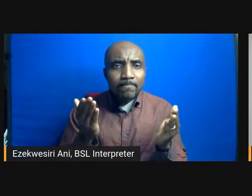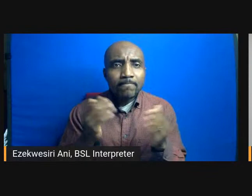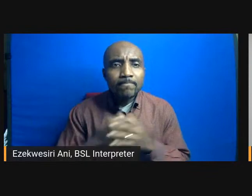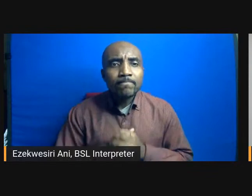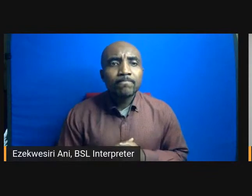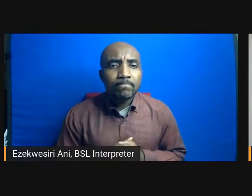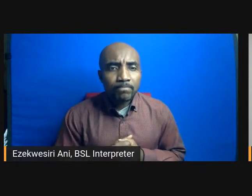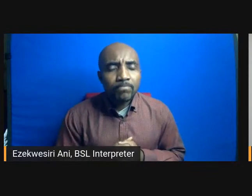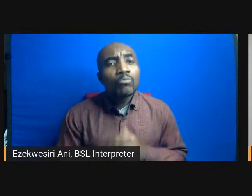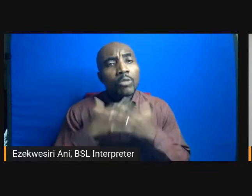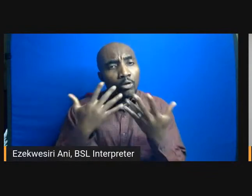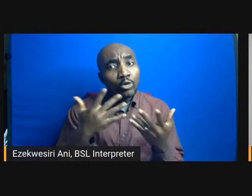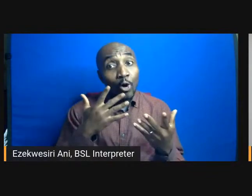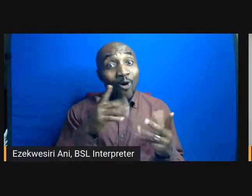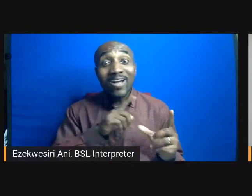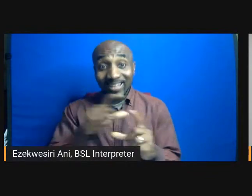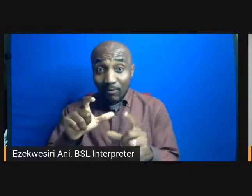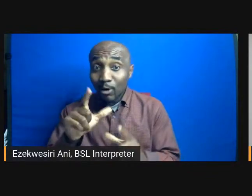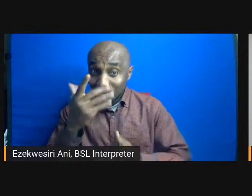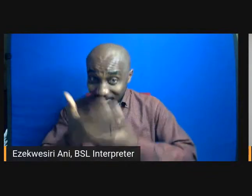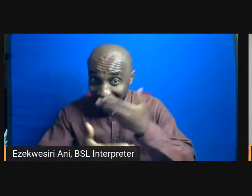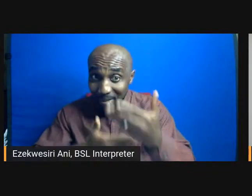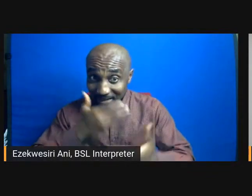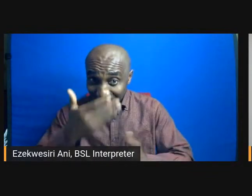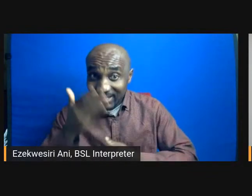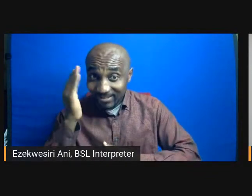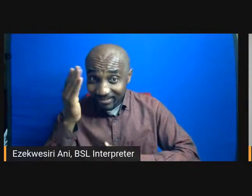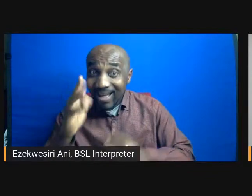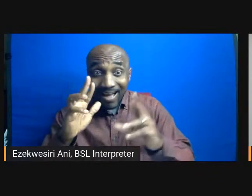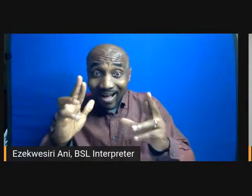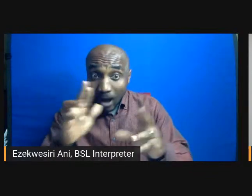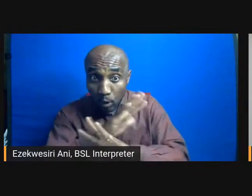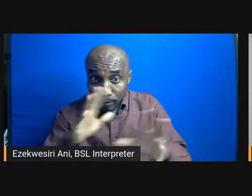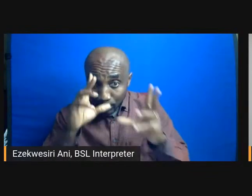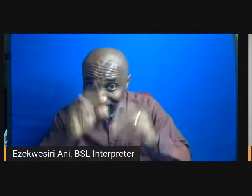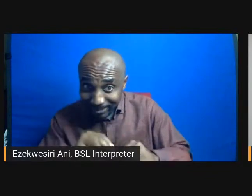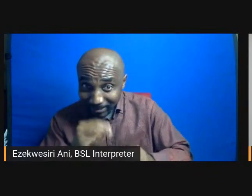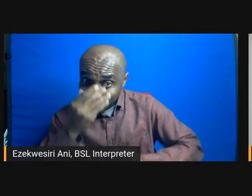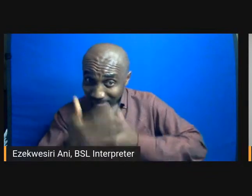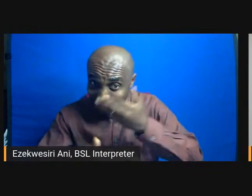And so continue walking with me. I hope you don't fall asleep.